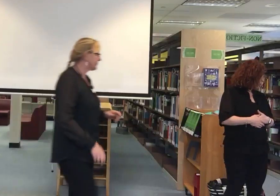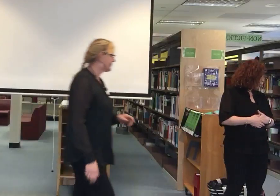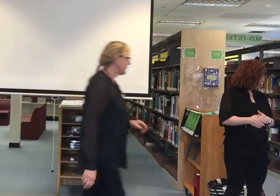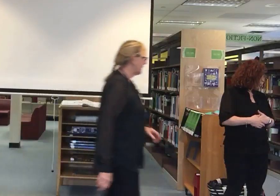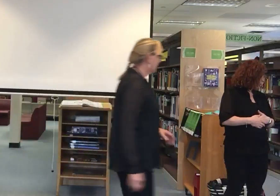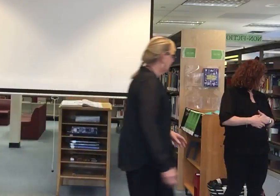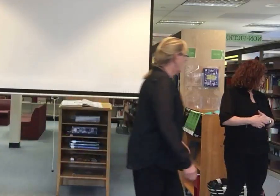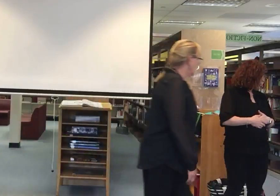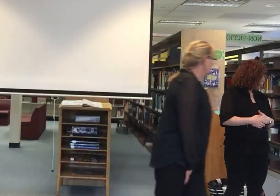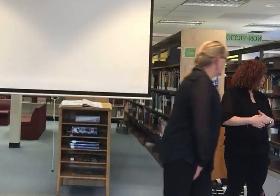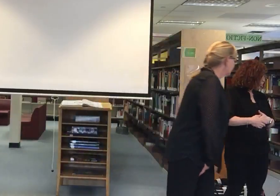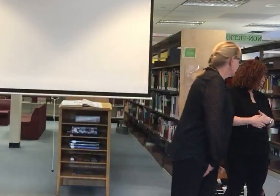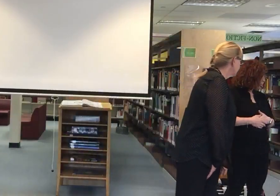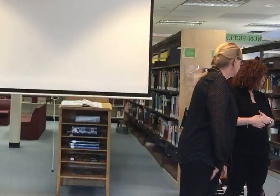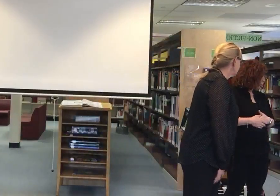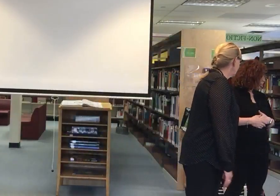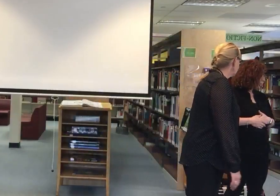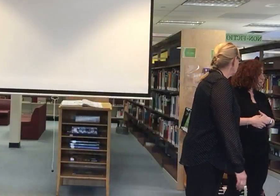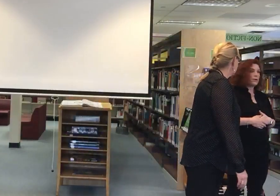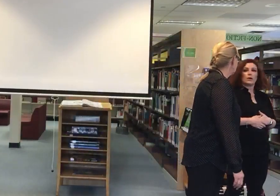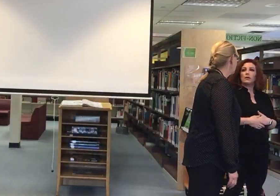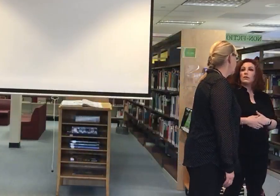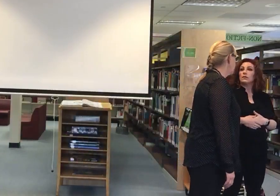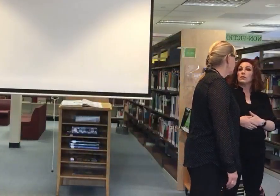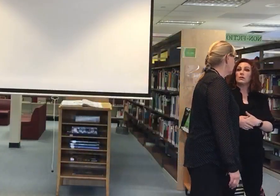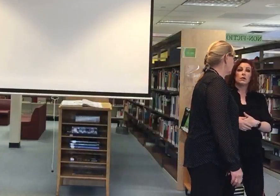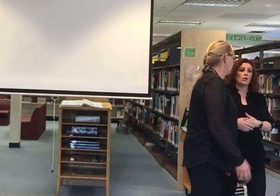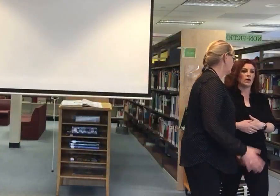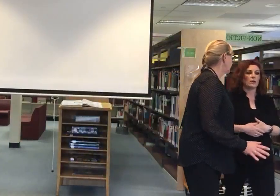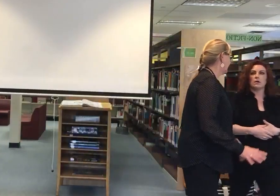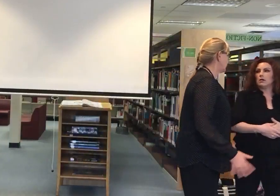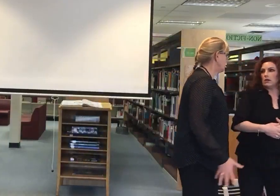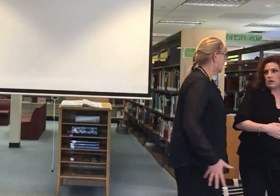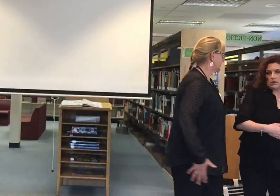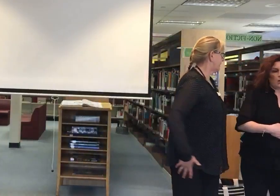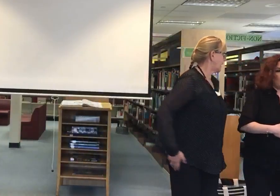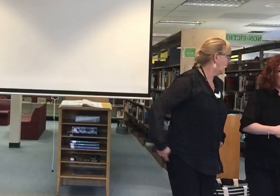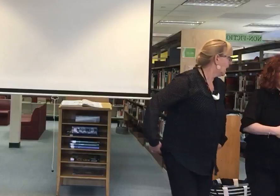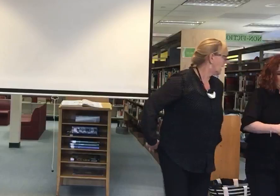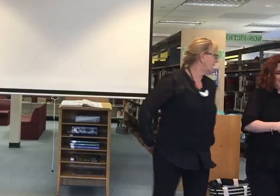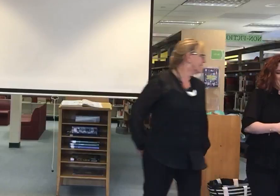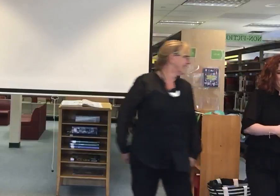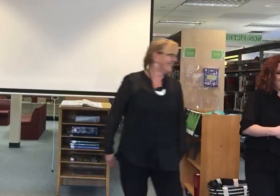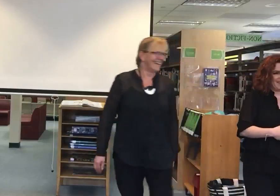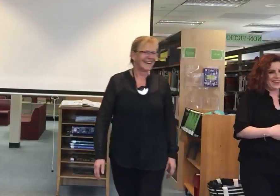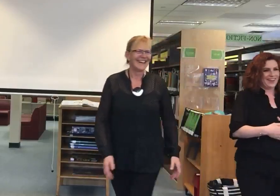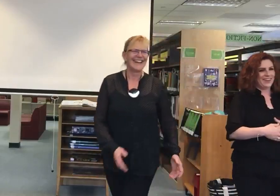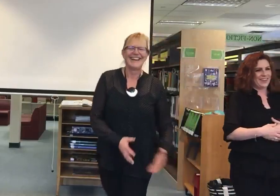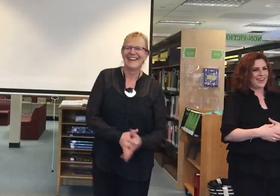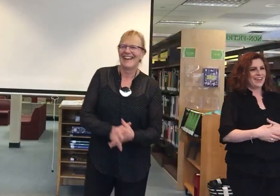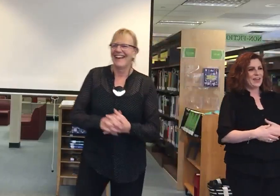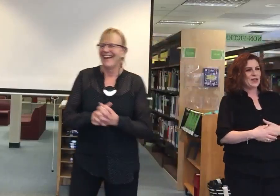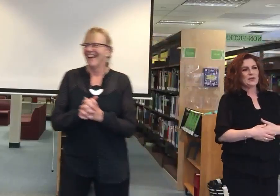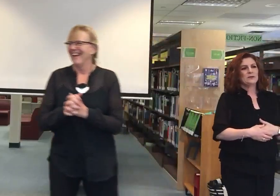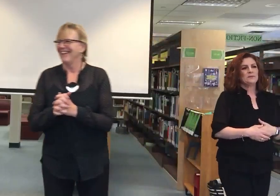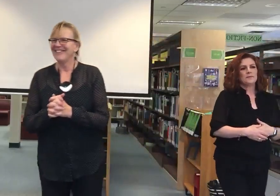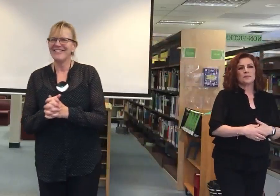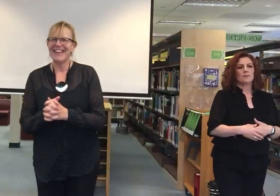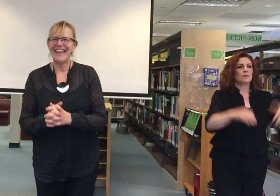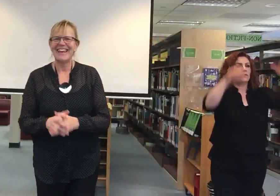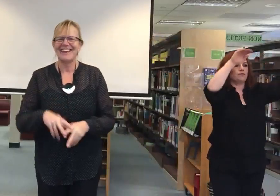to be about. You No, that's a good age to